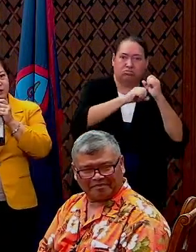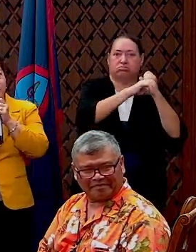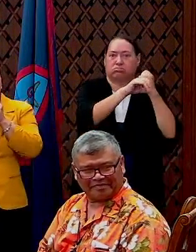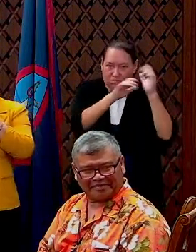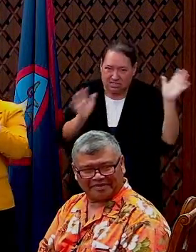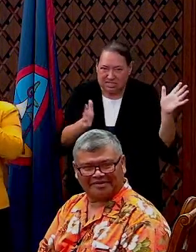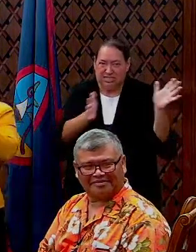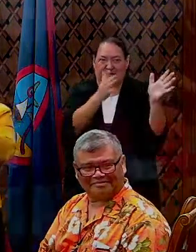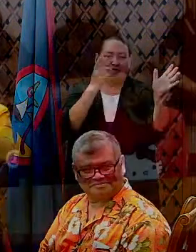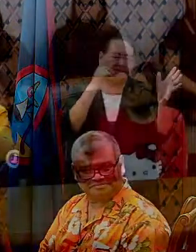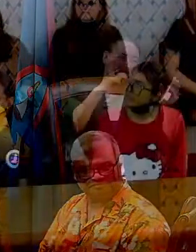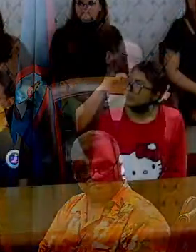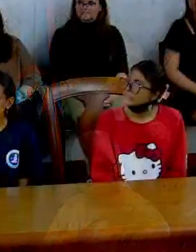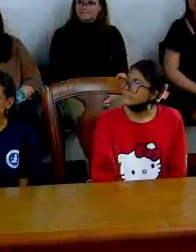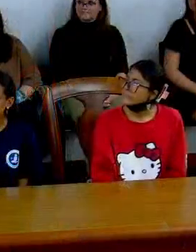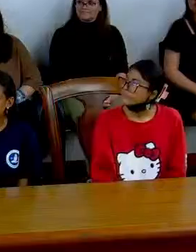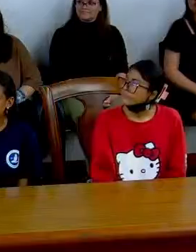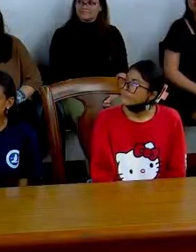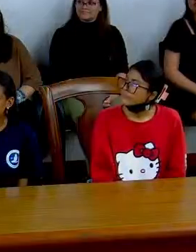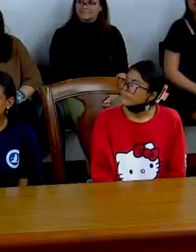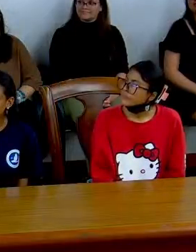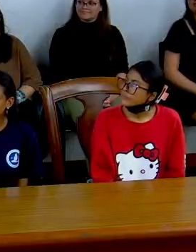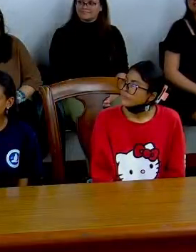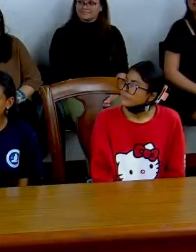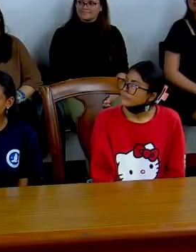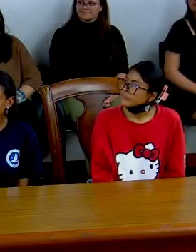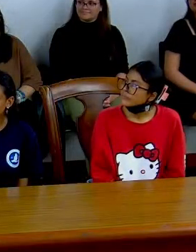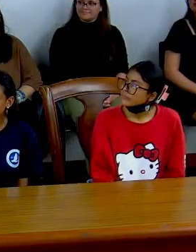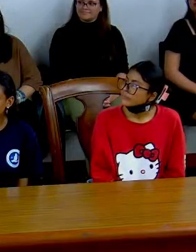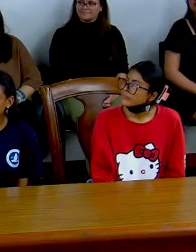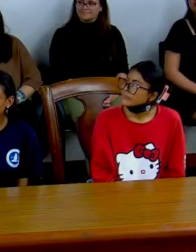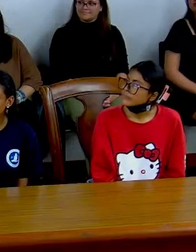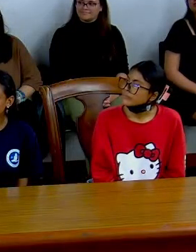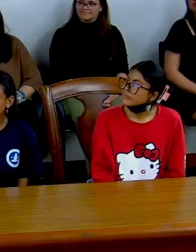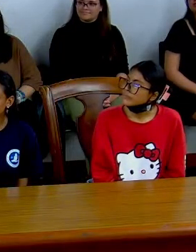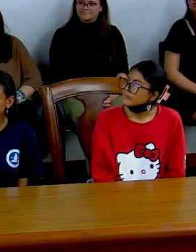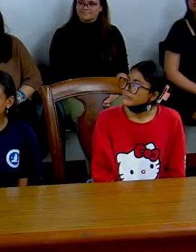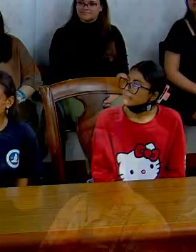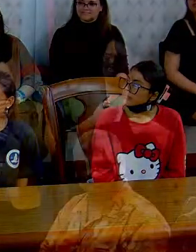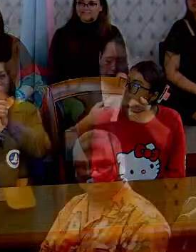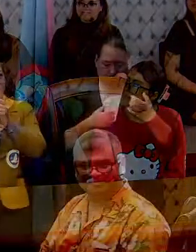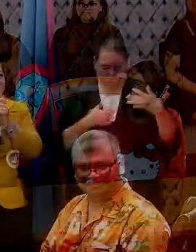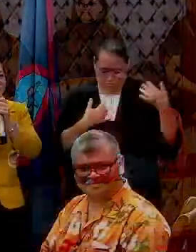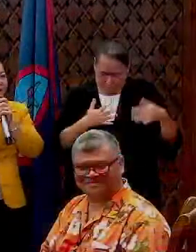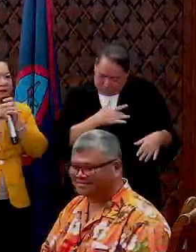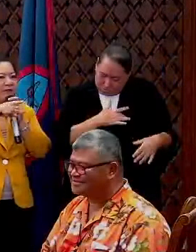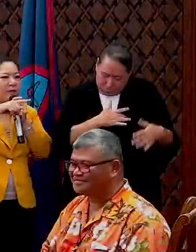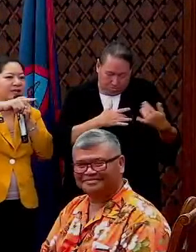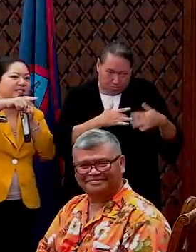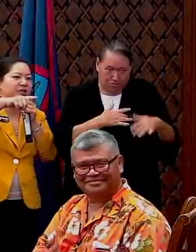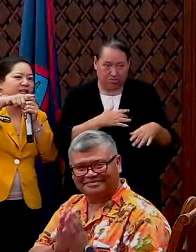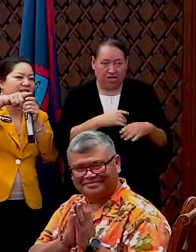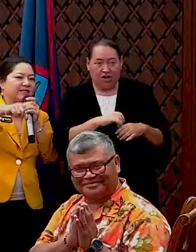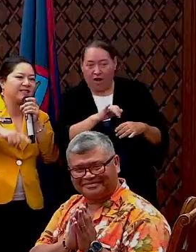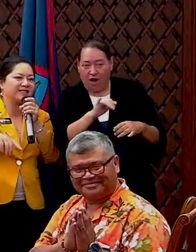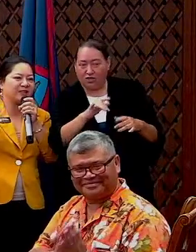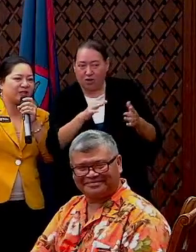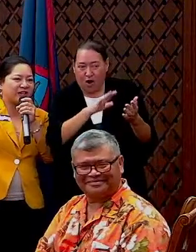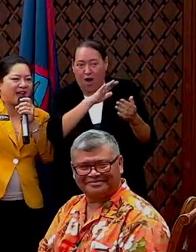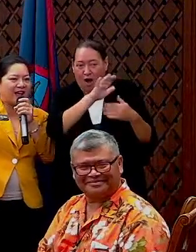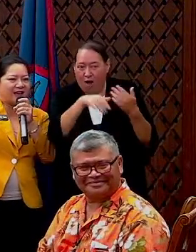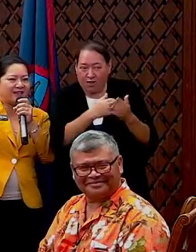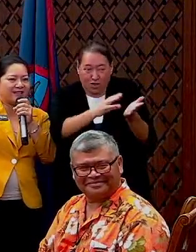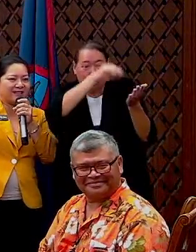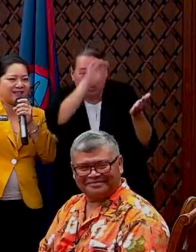hearing, to include our interpreters today. Getting a little emotional. Thank you. I have all my students.